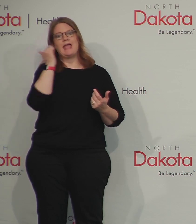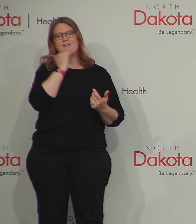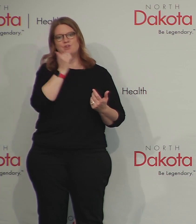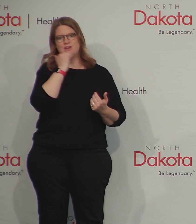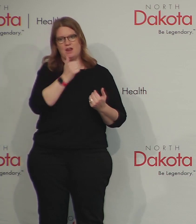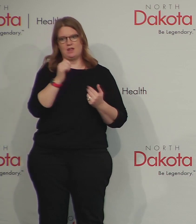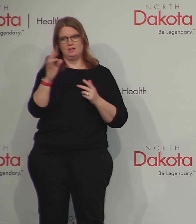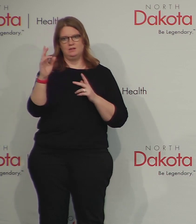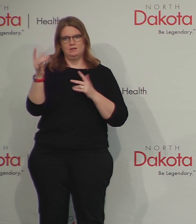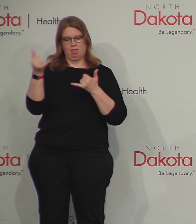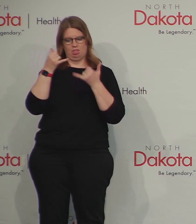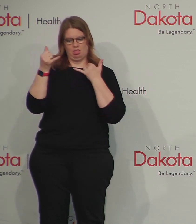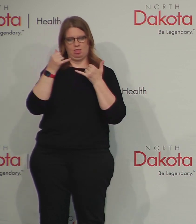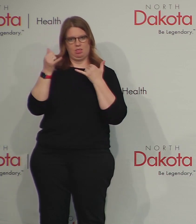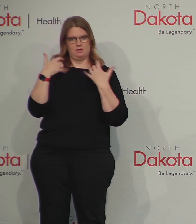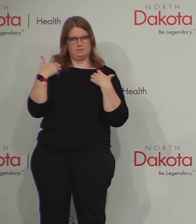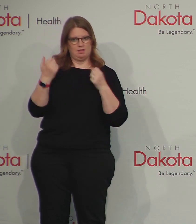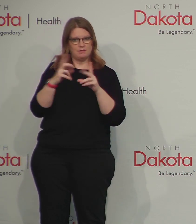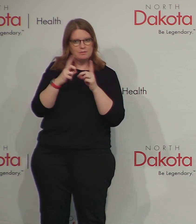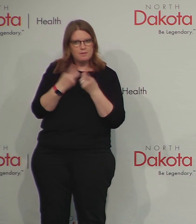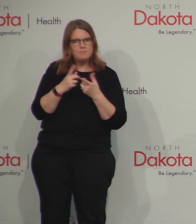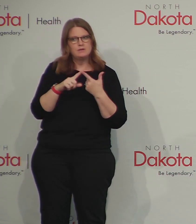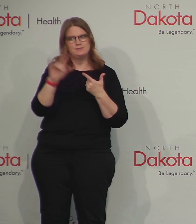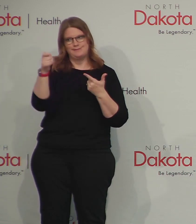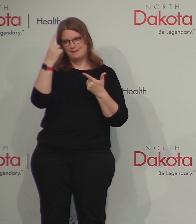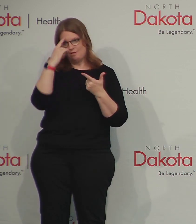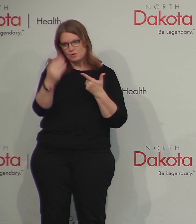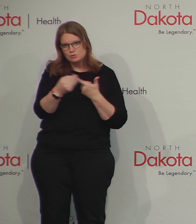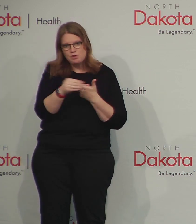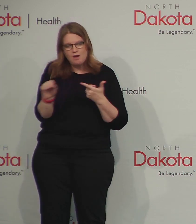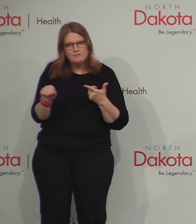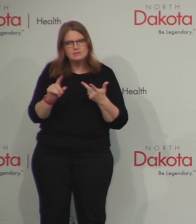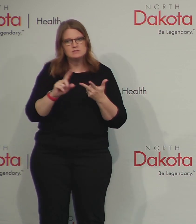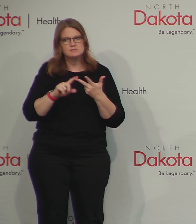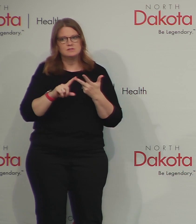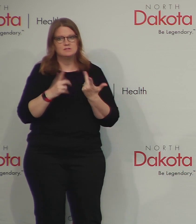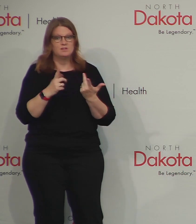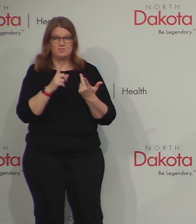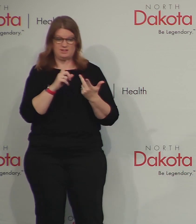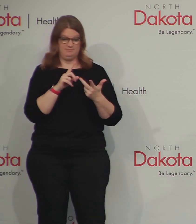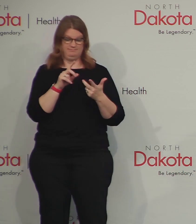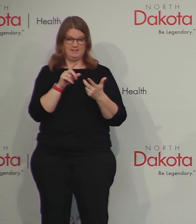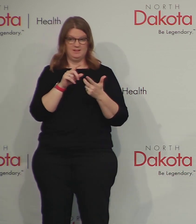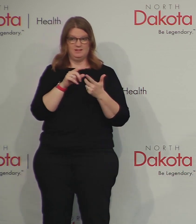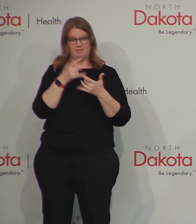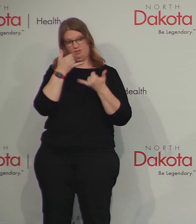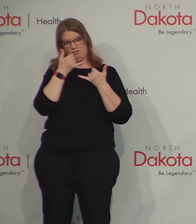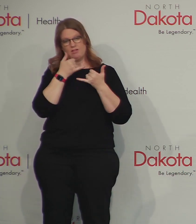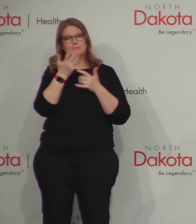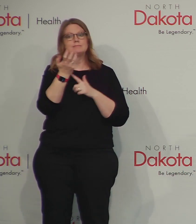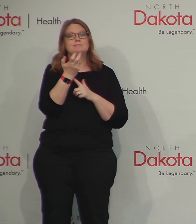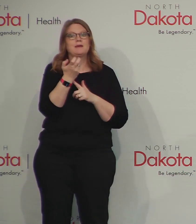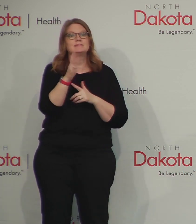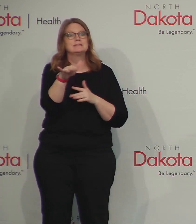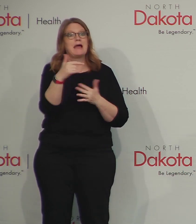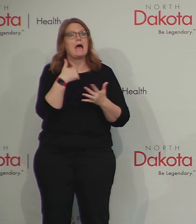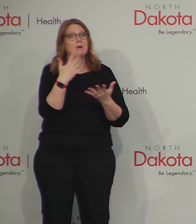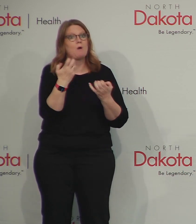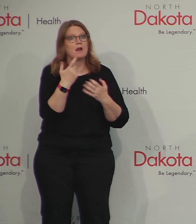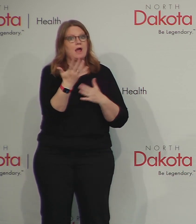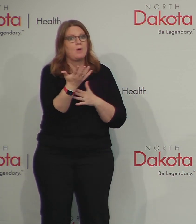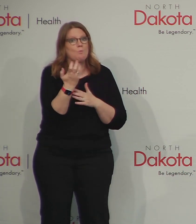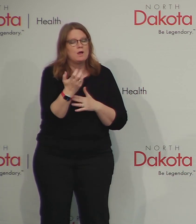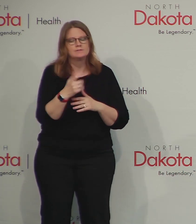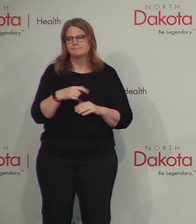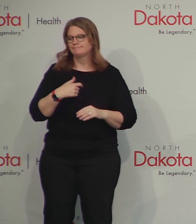day to the health department, the governor's office, people that are sort of begging to be at the front of the line, and we have to tell them no. They